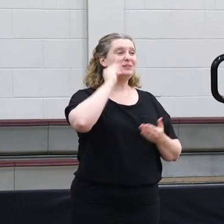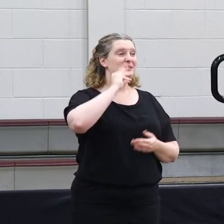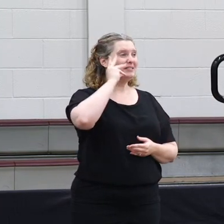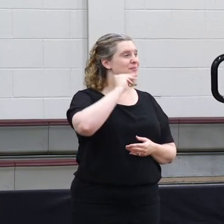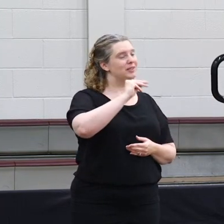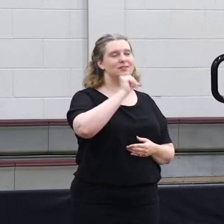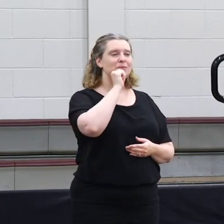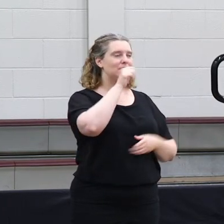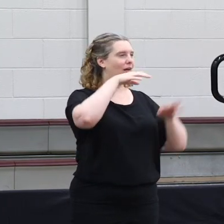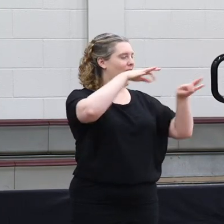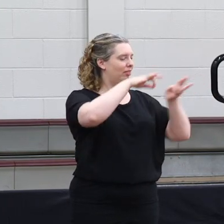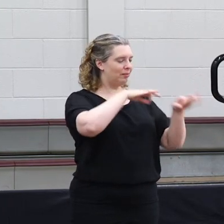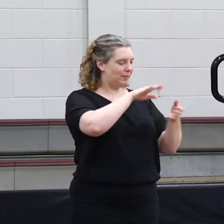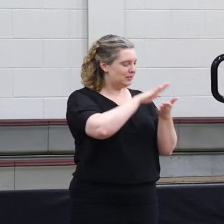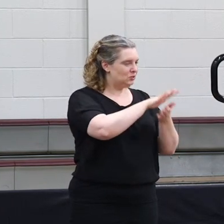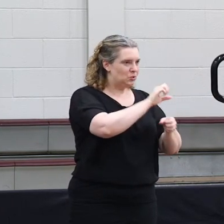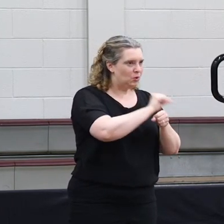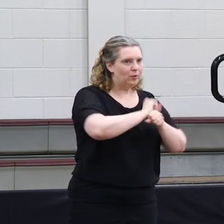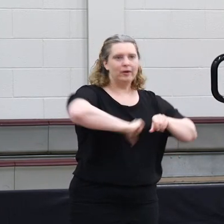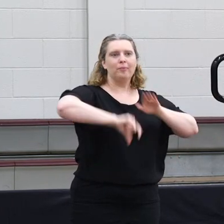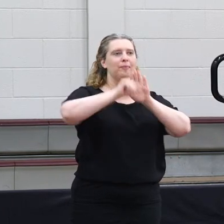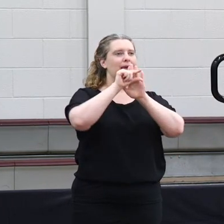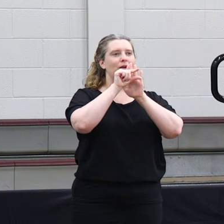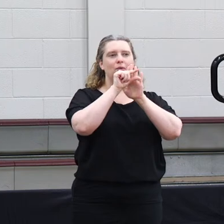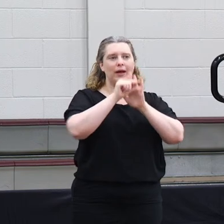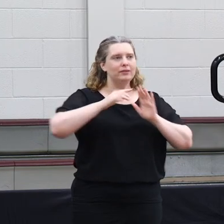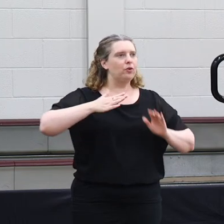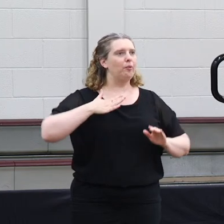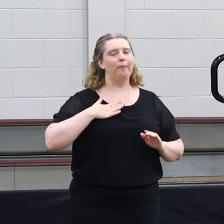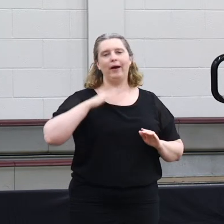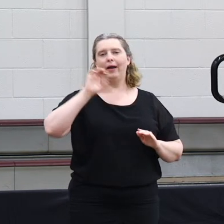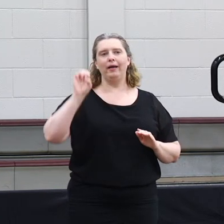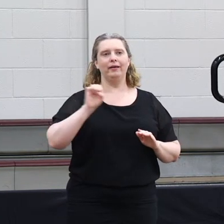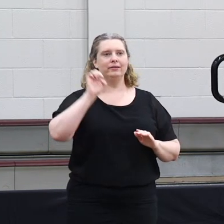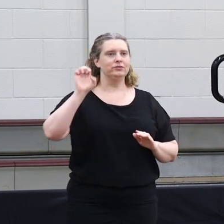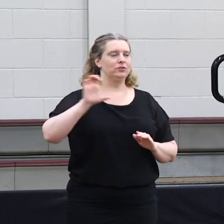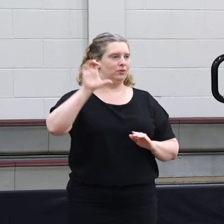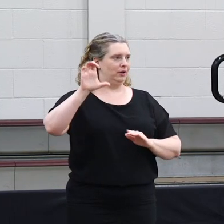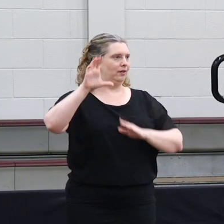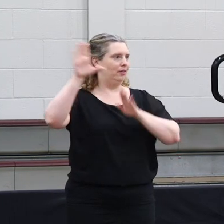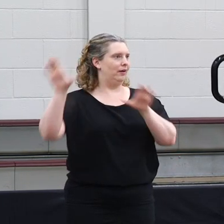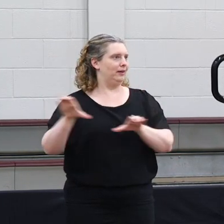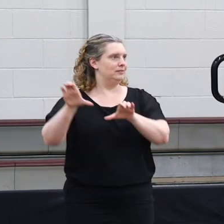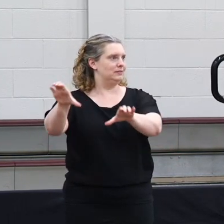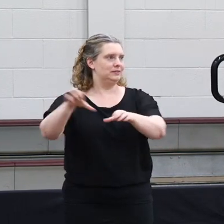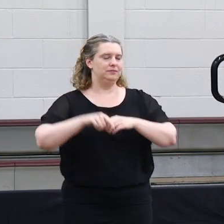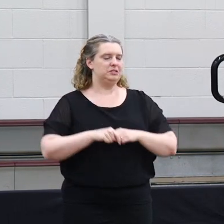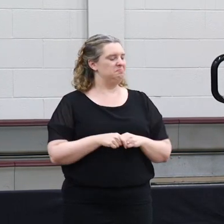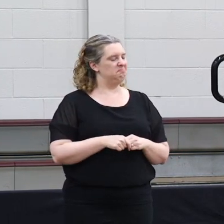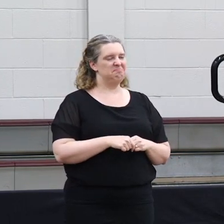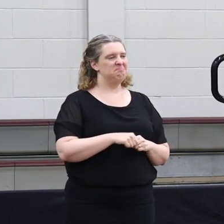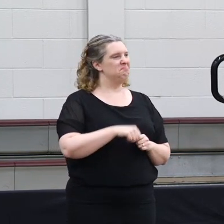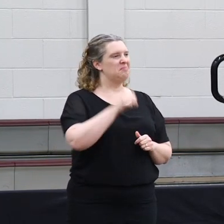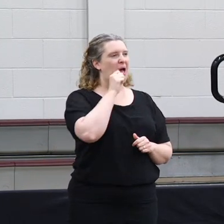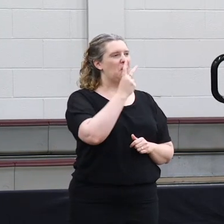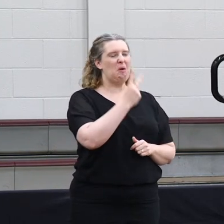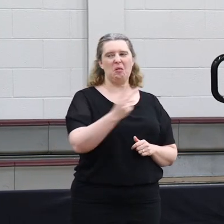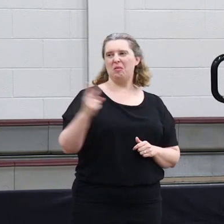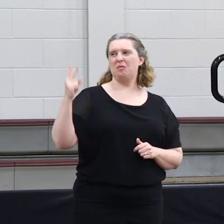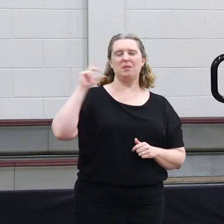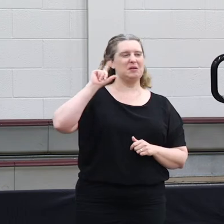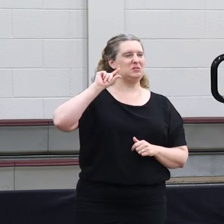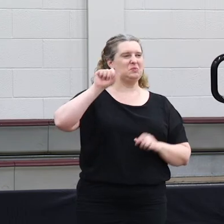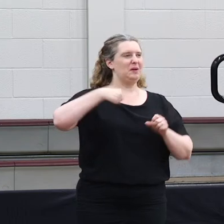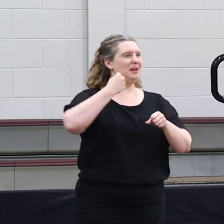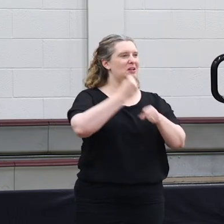not defined by my schoolwork, my grades, or even my extracurricular activities. I won't look back in 20 years and remember my